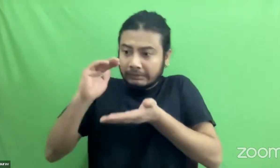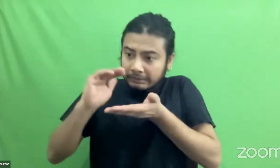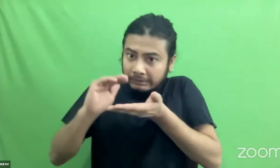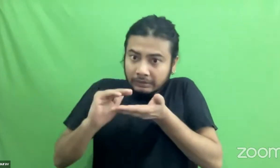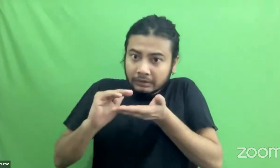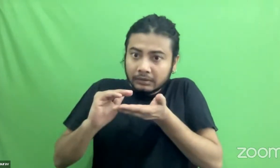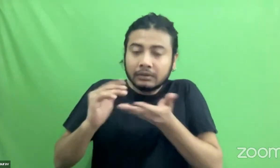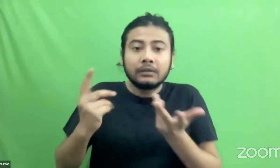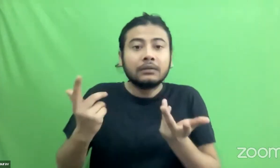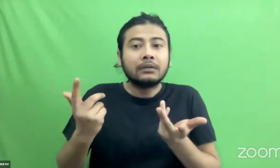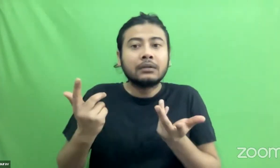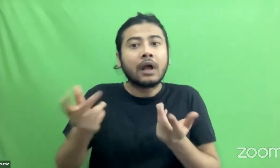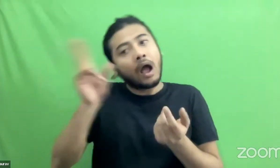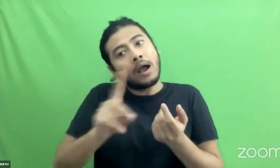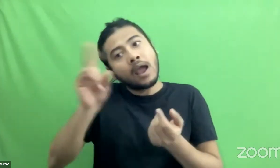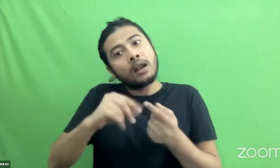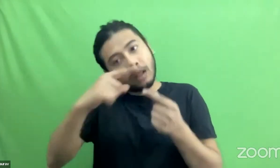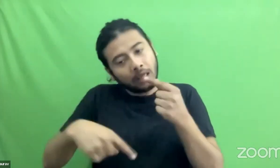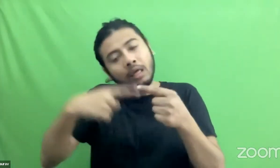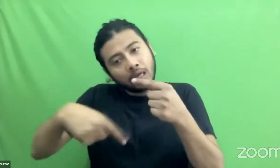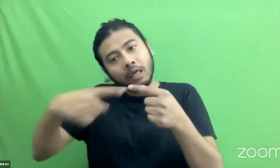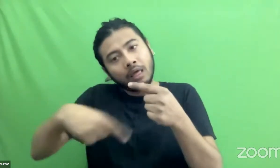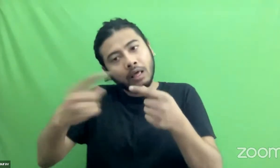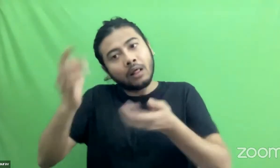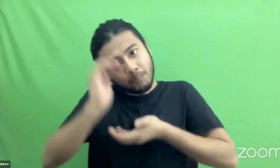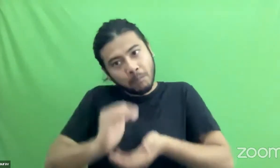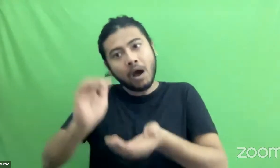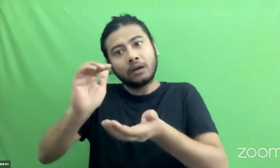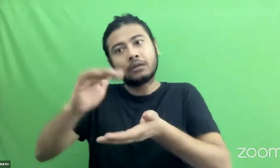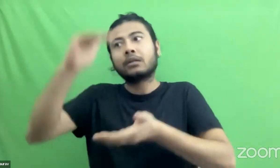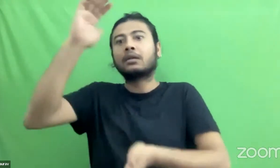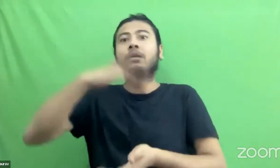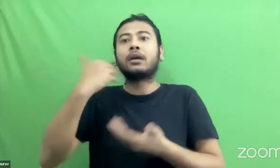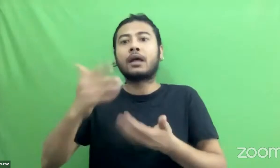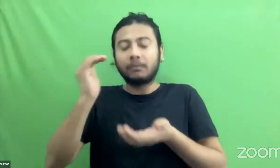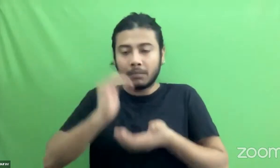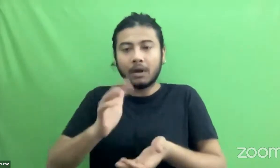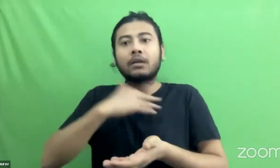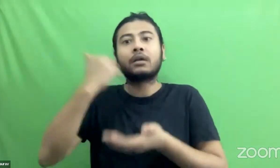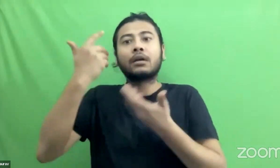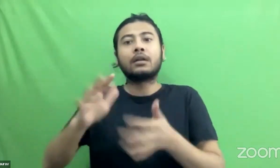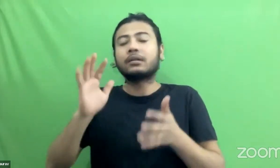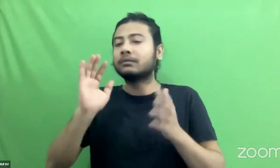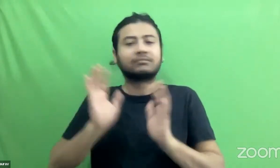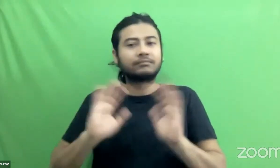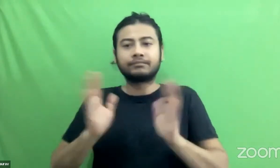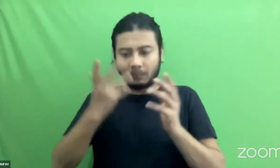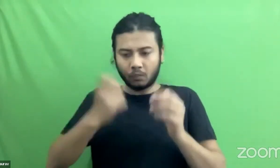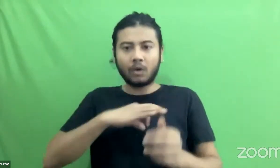don't come back again in this material world. We are permanently living with Krishna in his beautiful home.